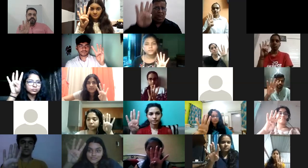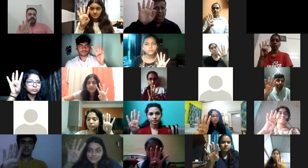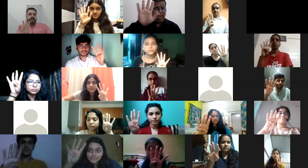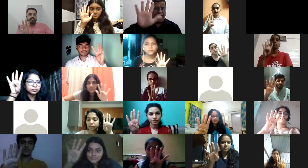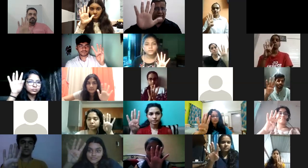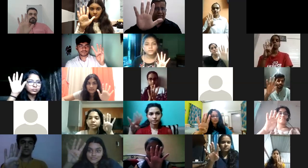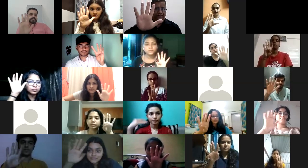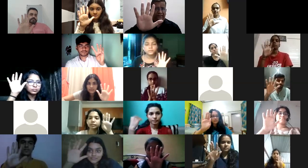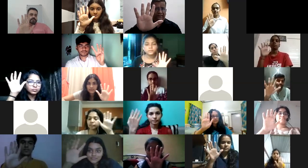5,